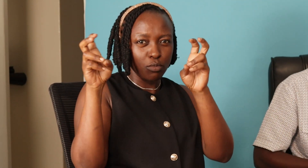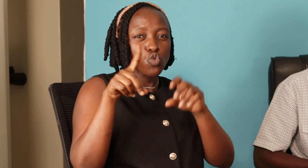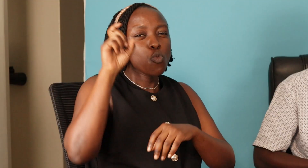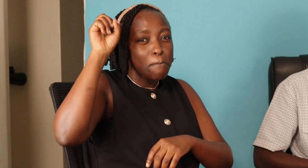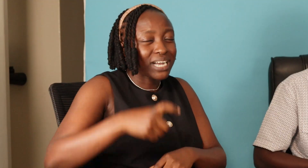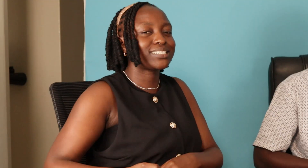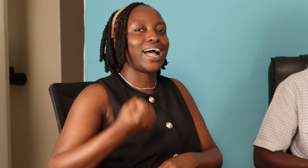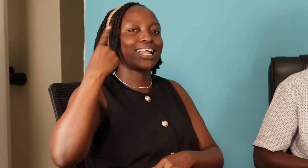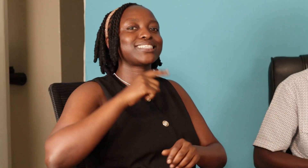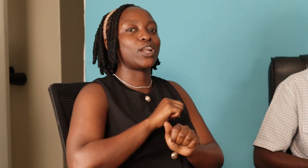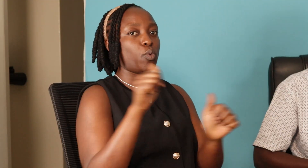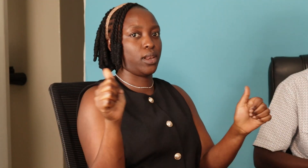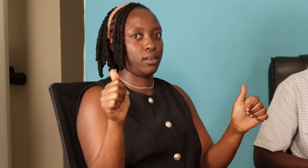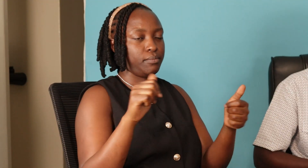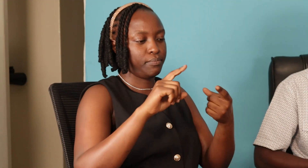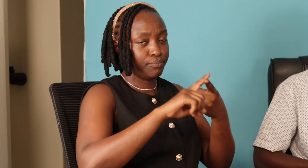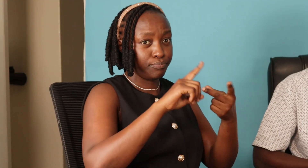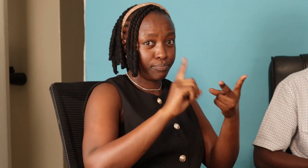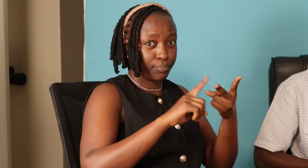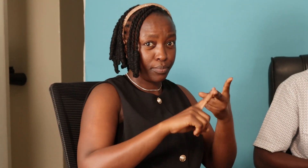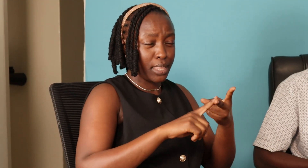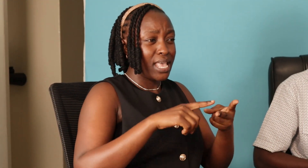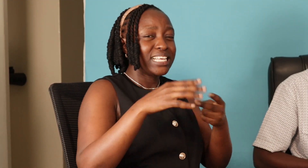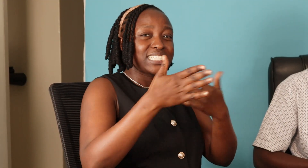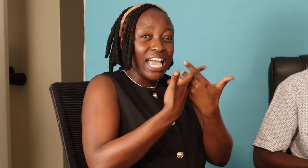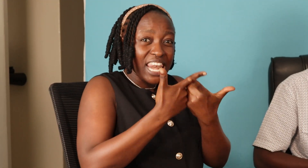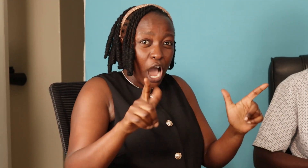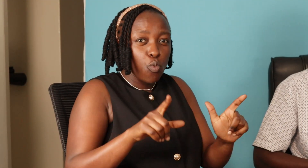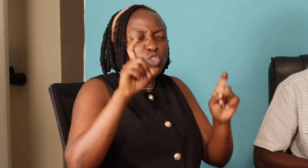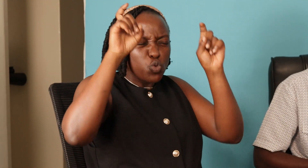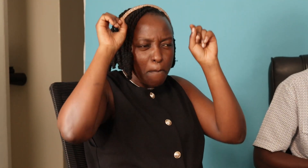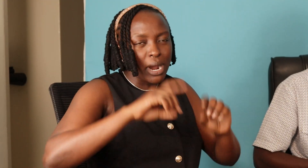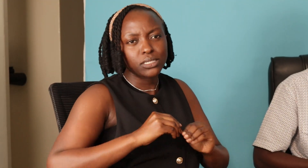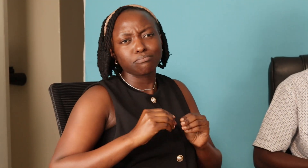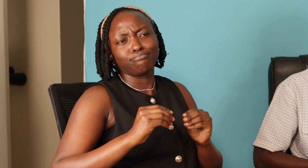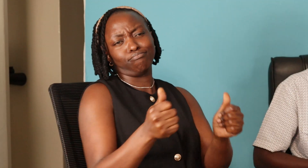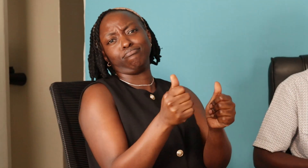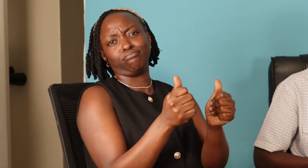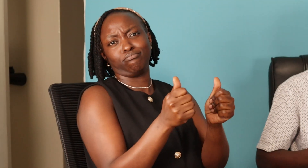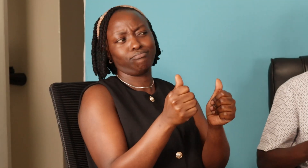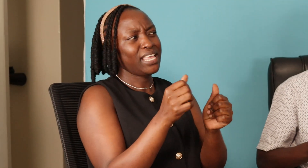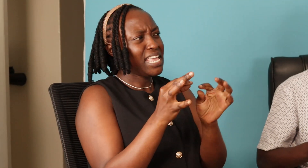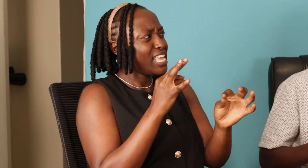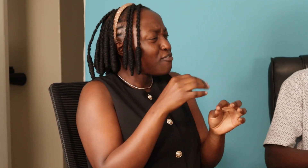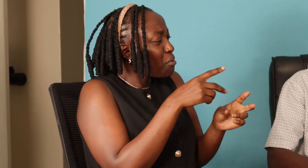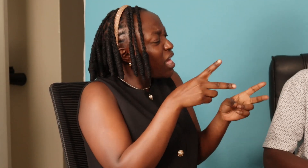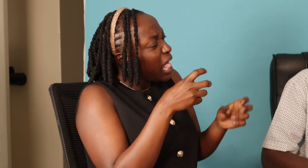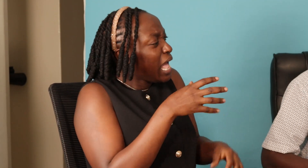have psychology knowledge, you must have a psychology background, you must have this information very well. And you must also be very